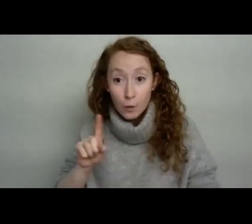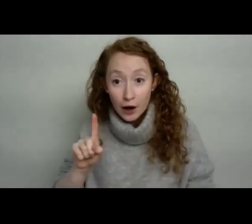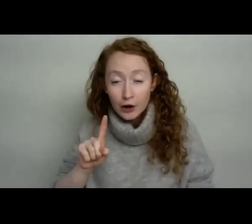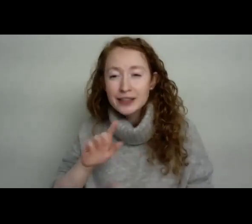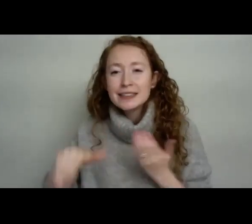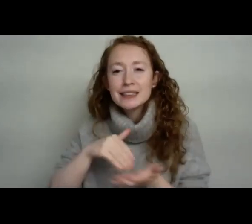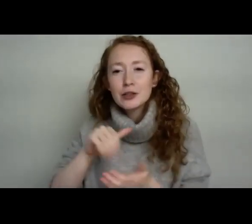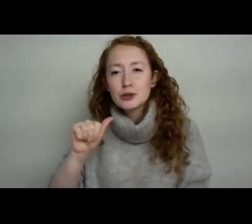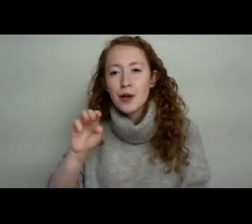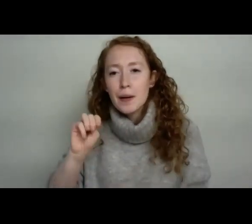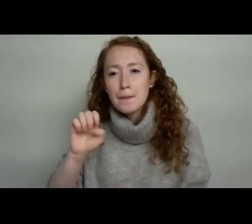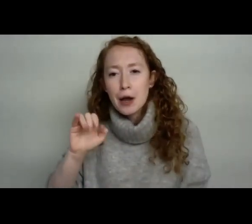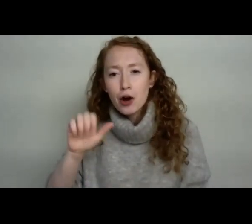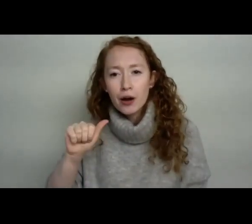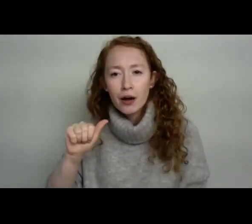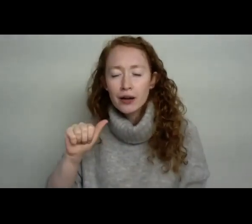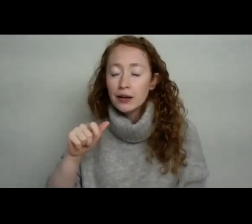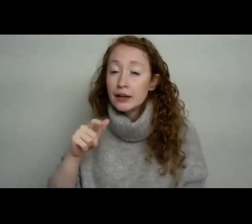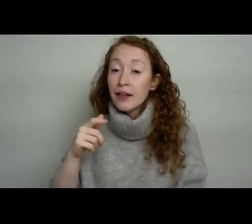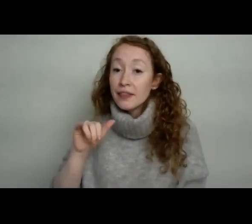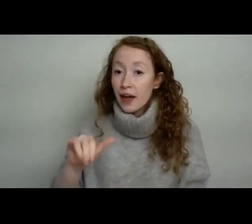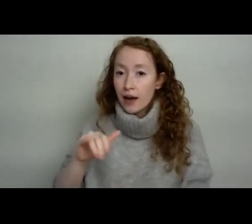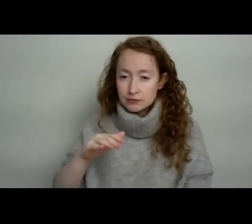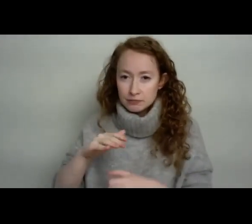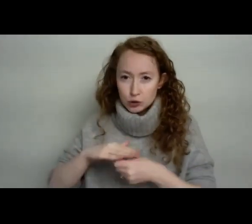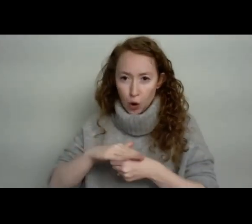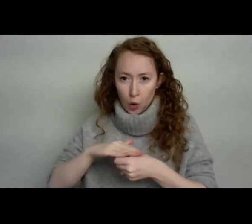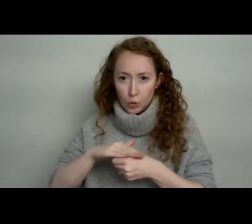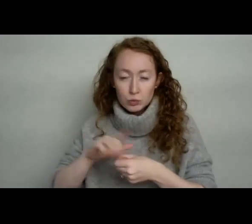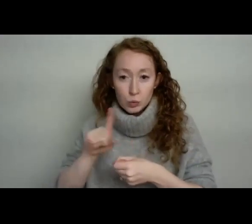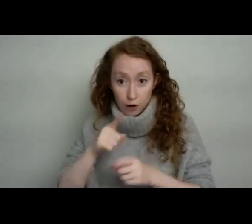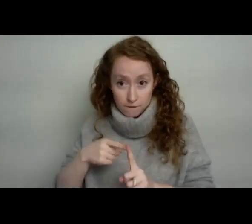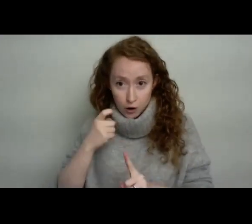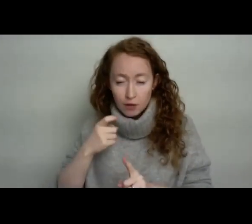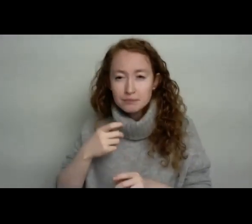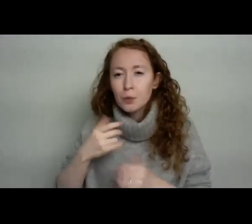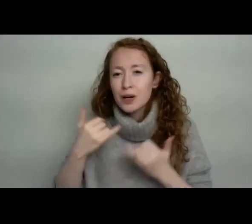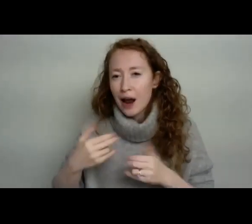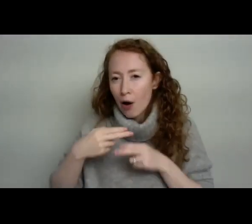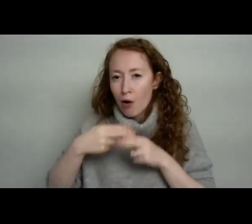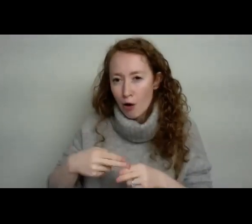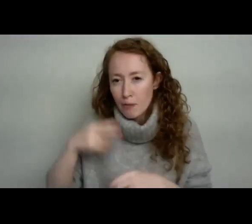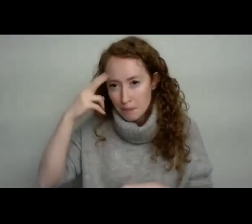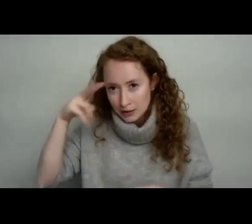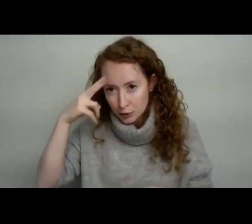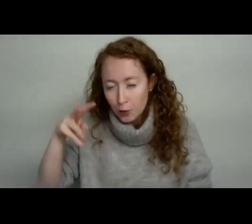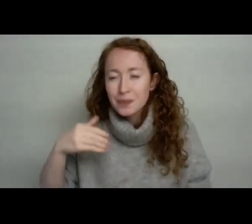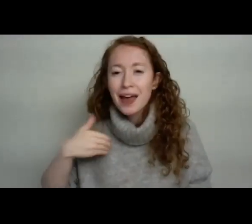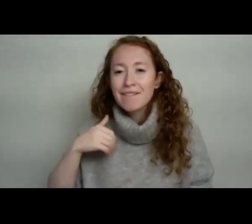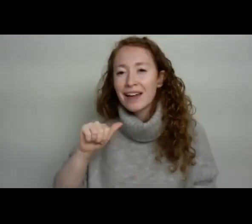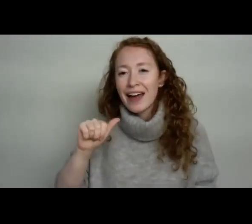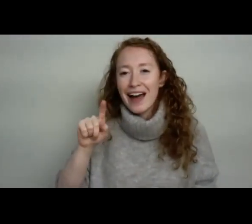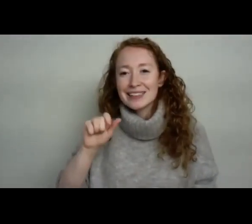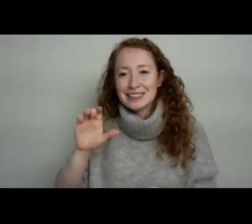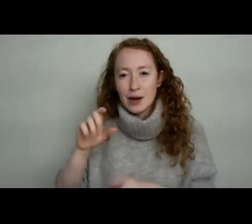diversity of the zinnia is what we now call Mexico. And the Aztecs had a wonderful word for